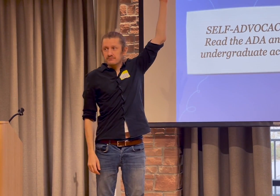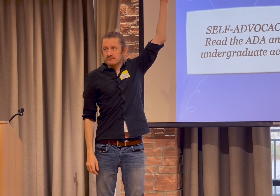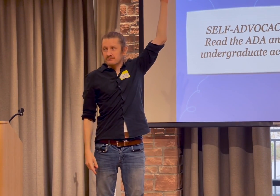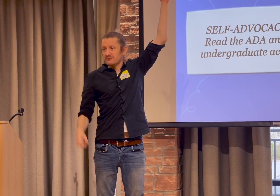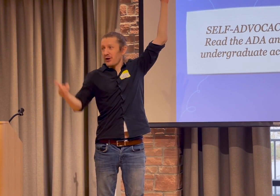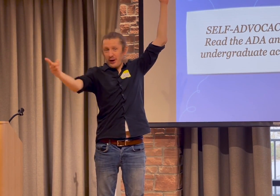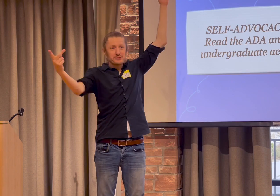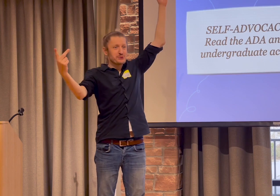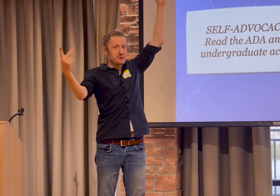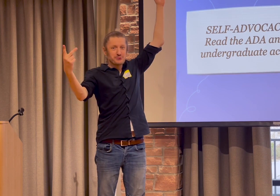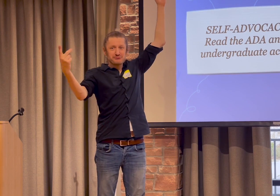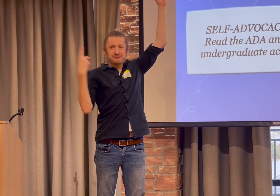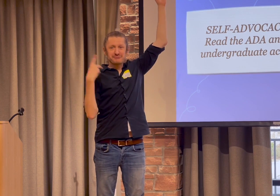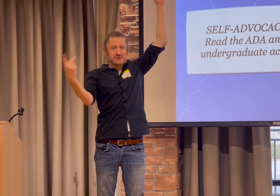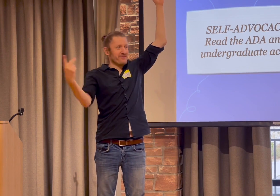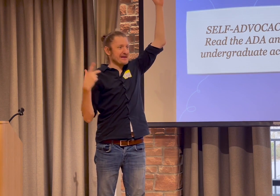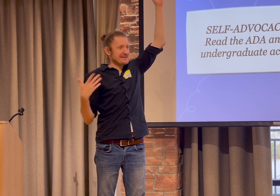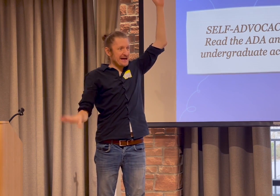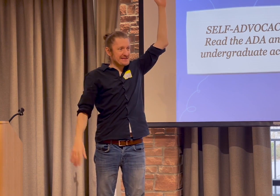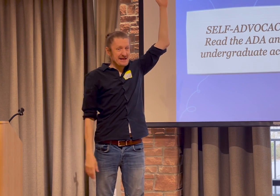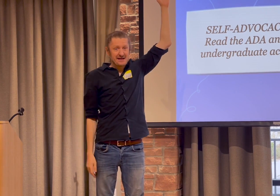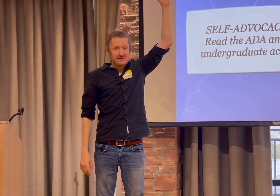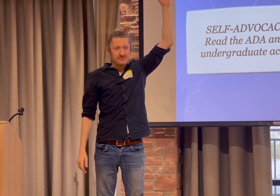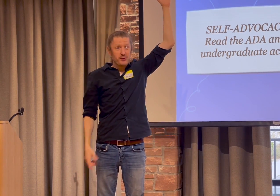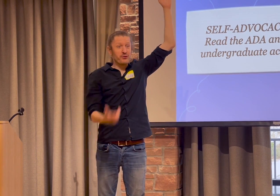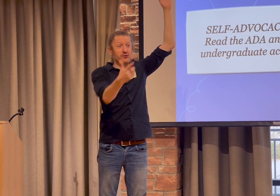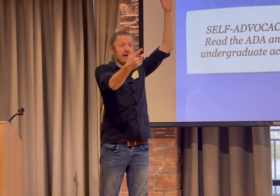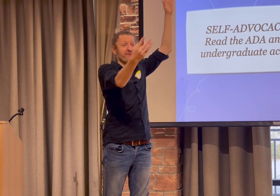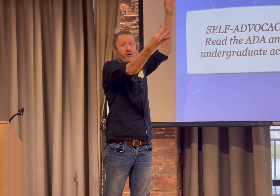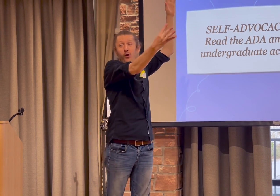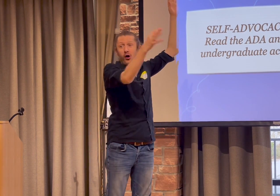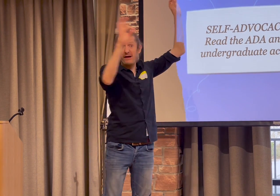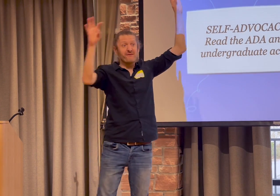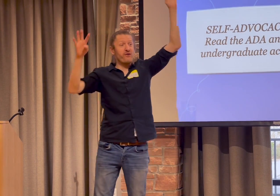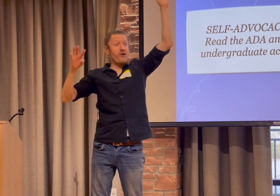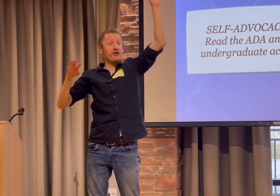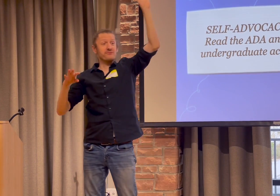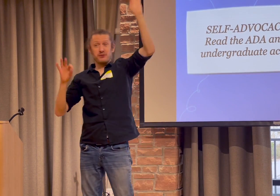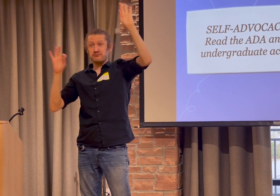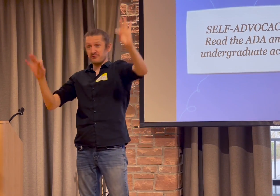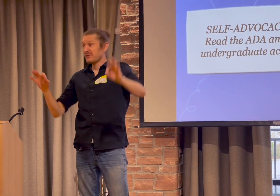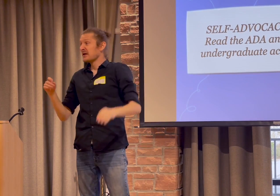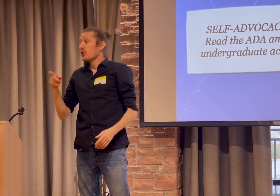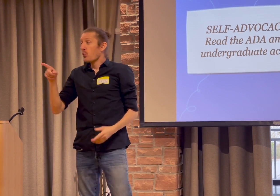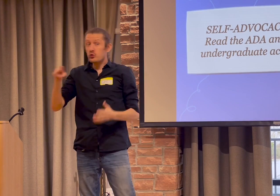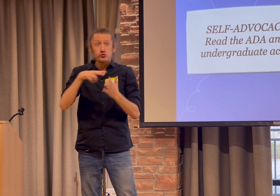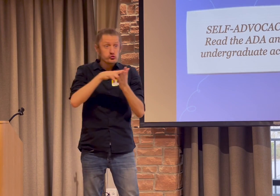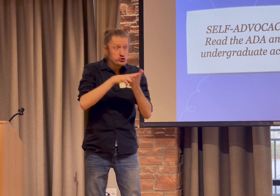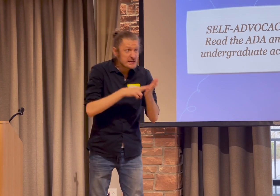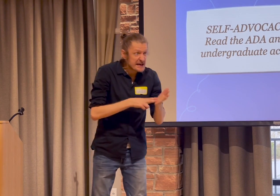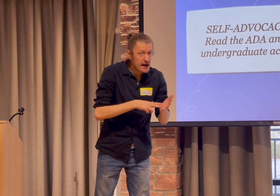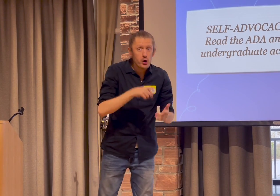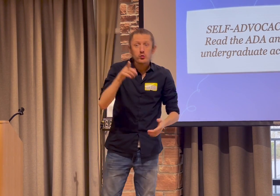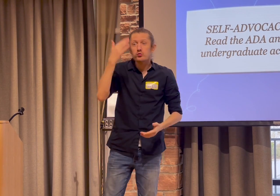How many of us have read the Americans with Disabilities Act? Oh, two of us. Yay. Oh, three,